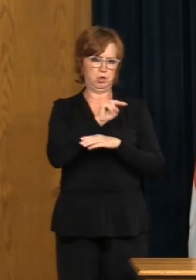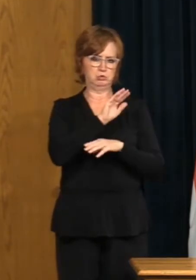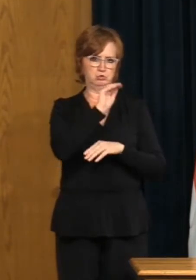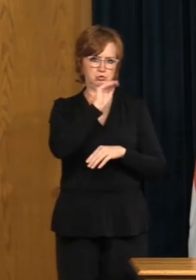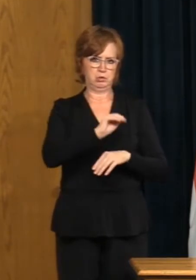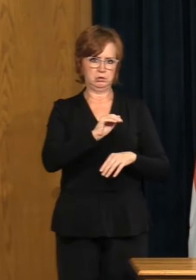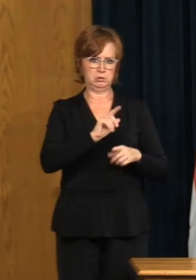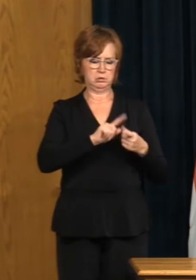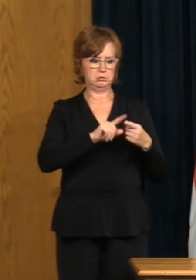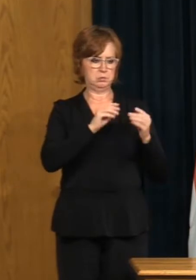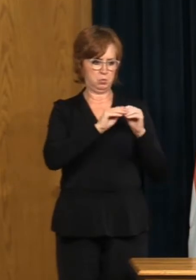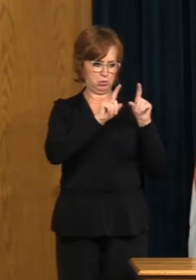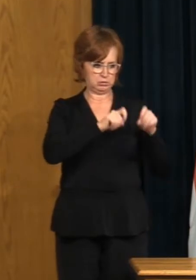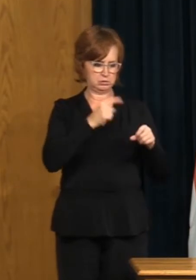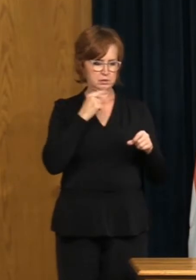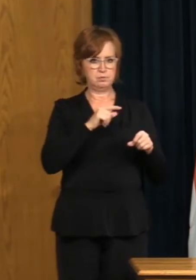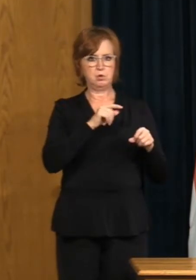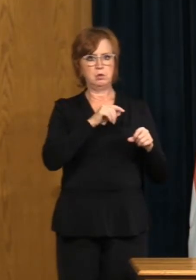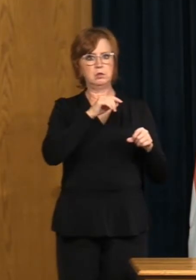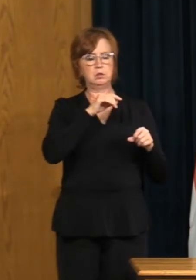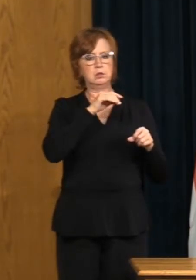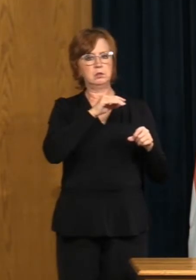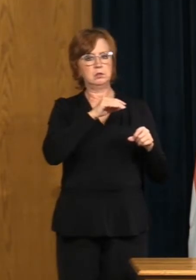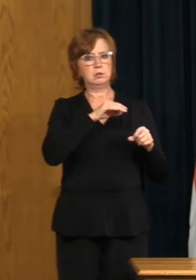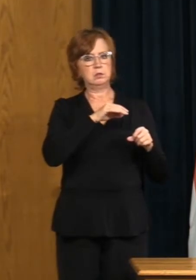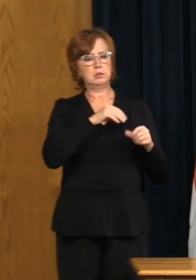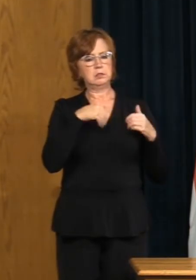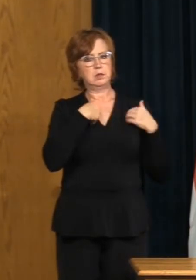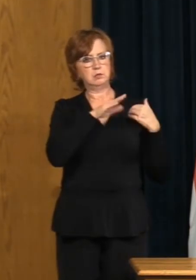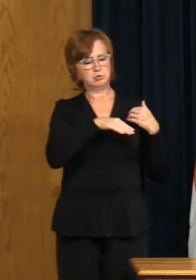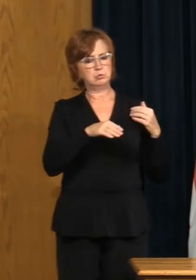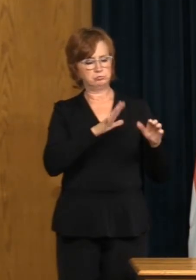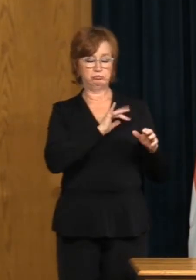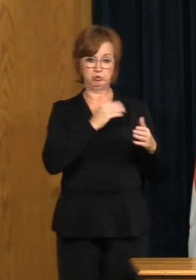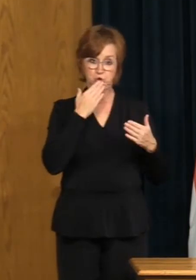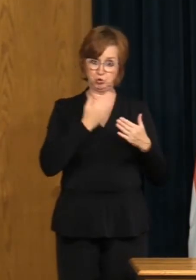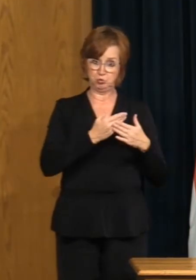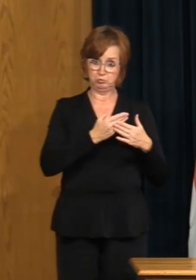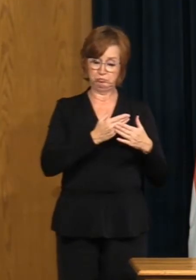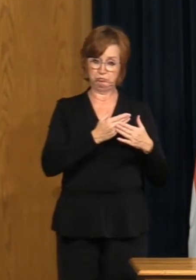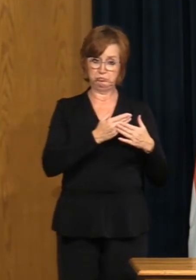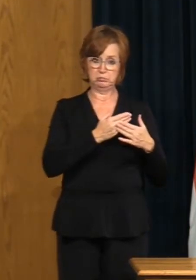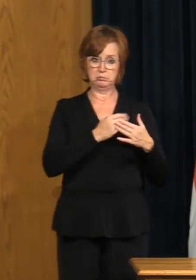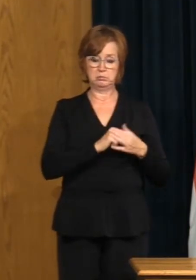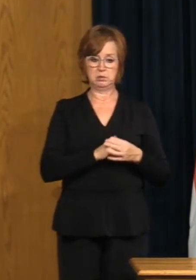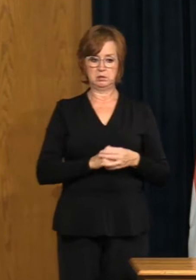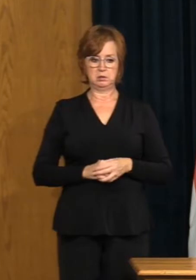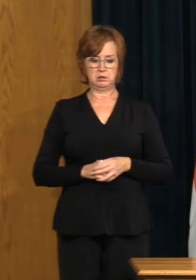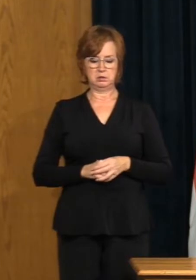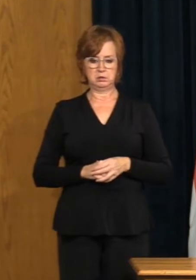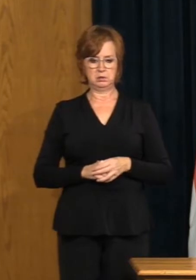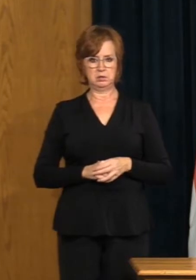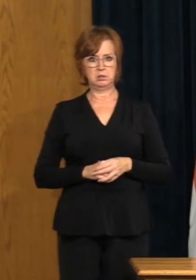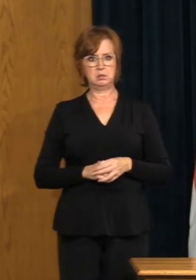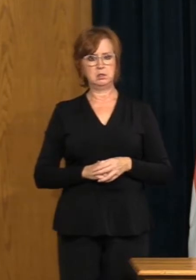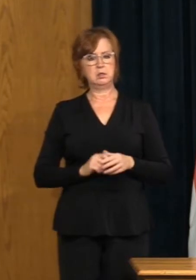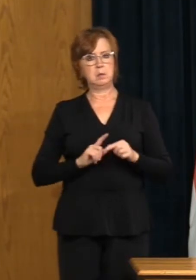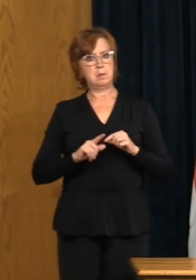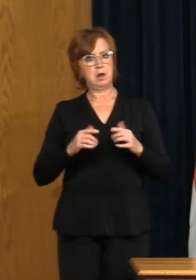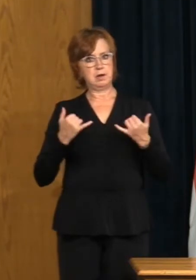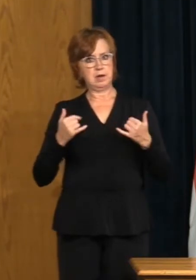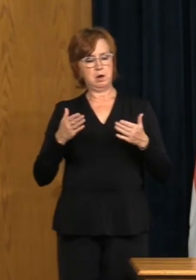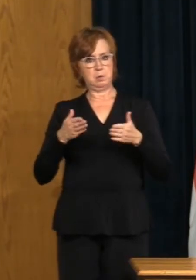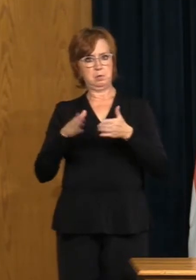in school-age children than we've seen before, which is a great thing. But we need to understand that if we see an increase in case numbers, what are the